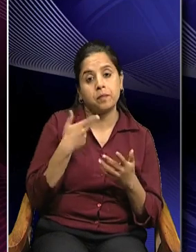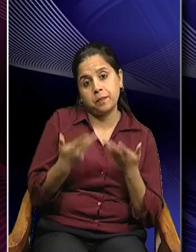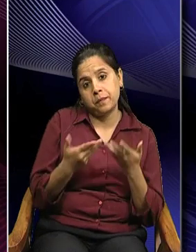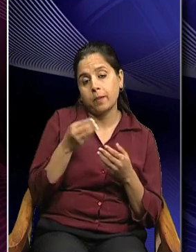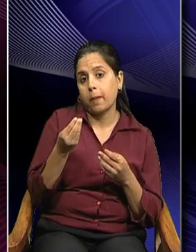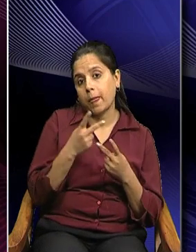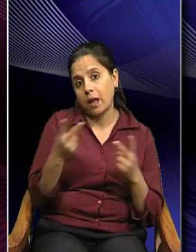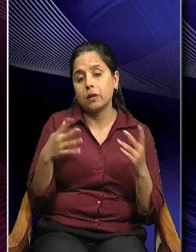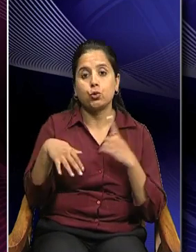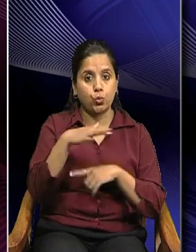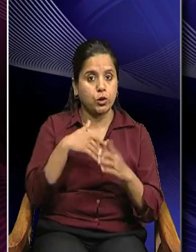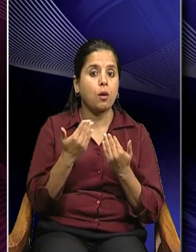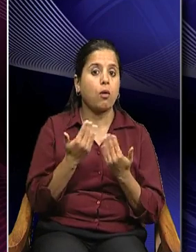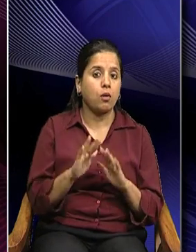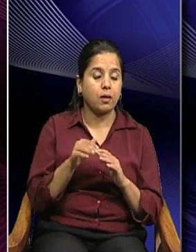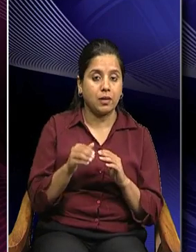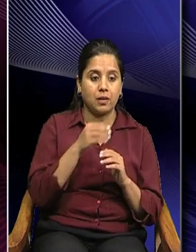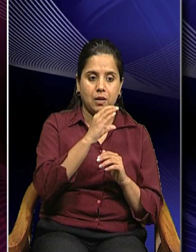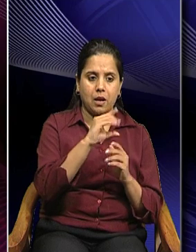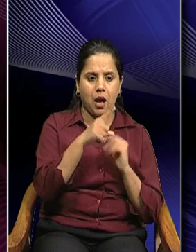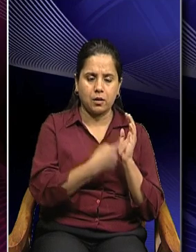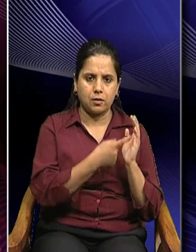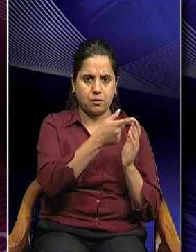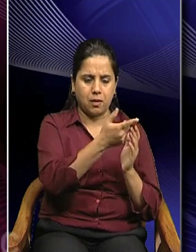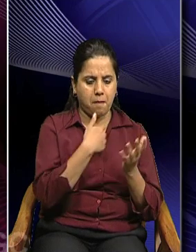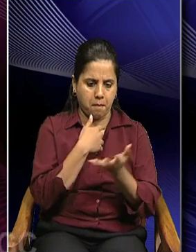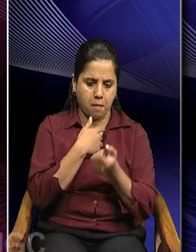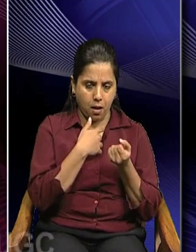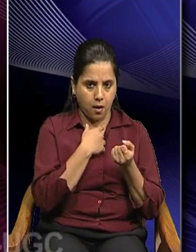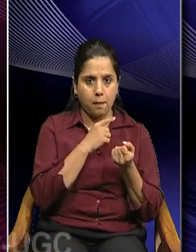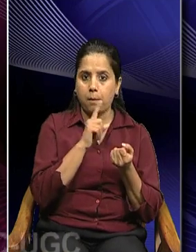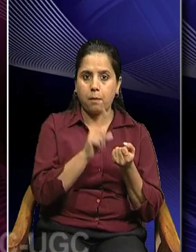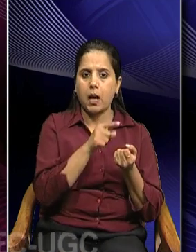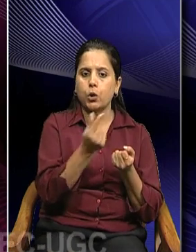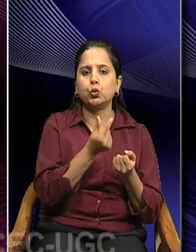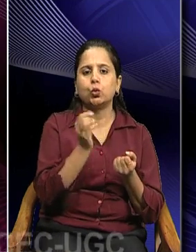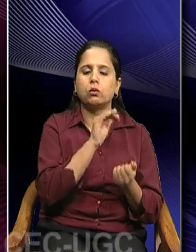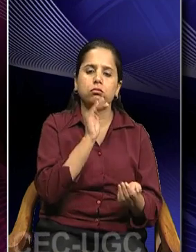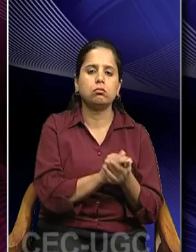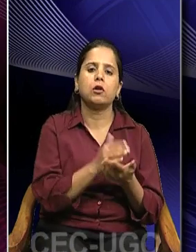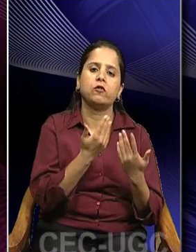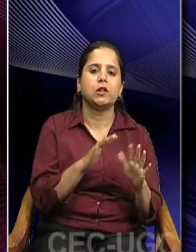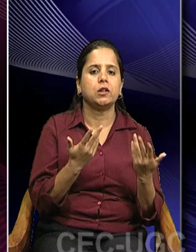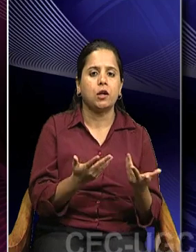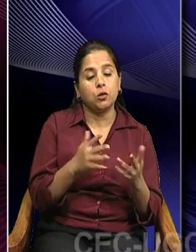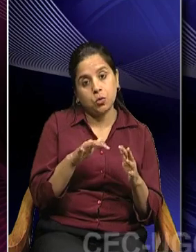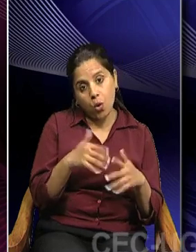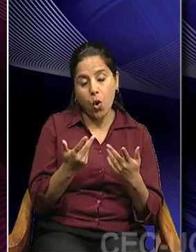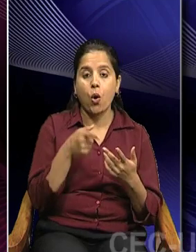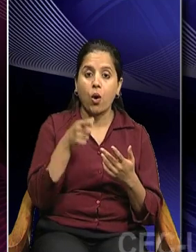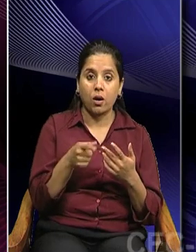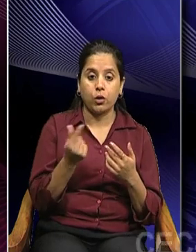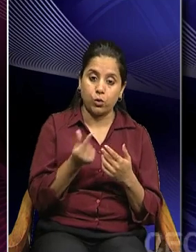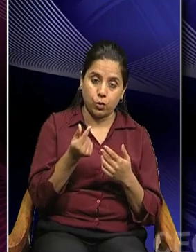a situation where a customer is buying a product but not consuming, or vice versa, that